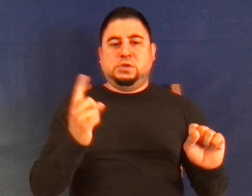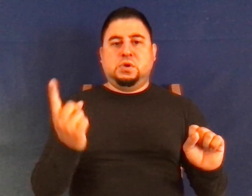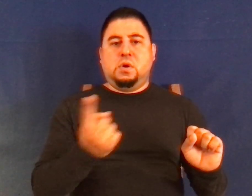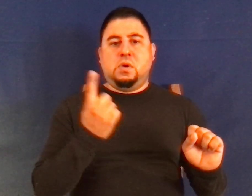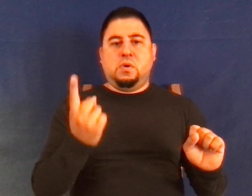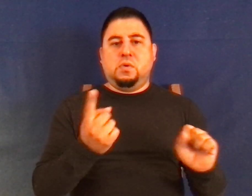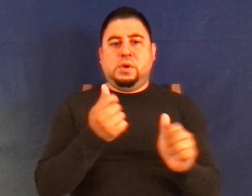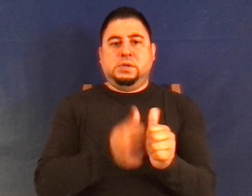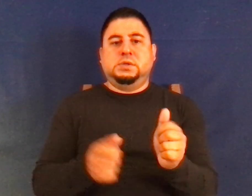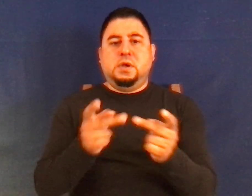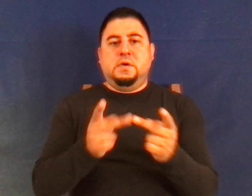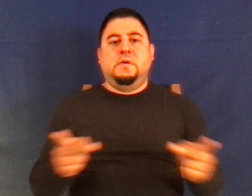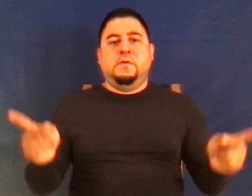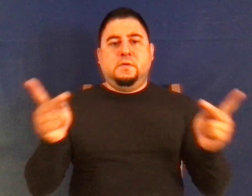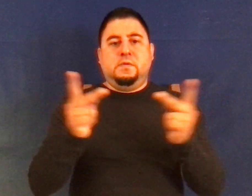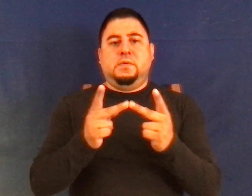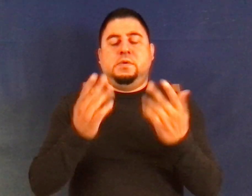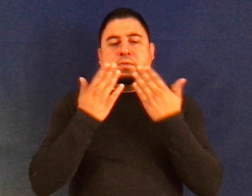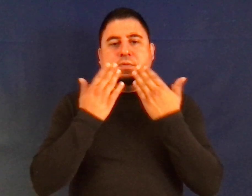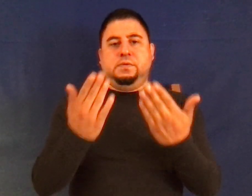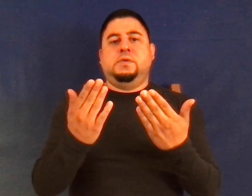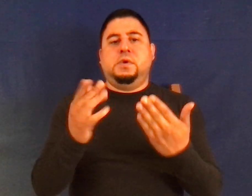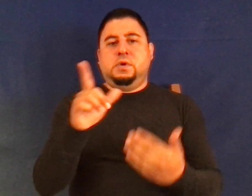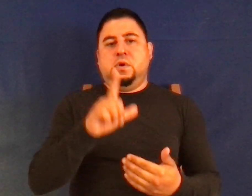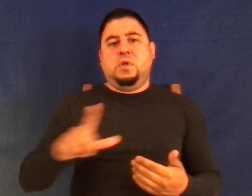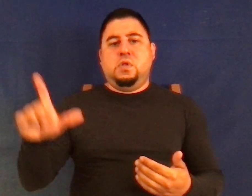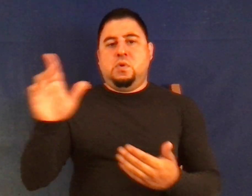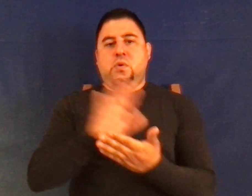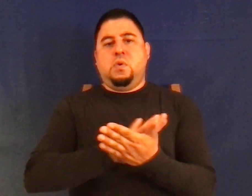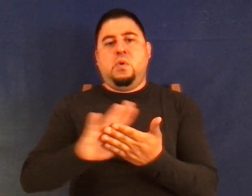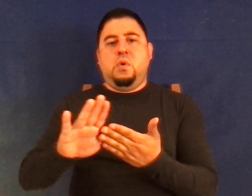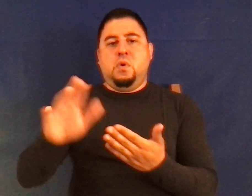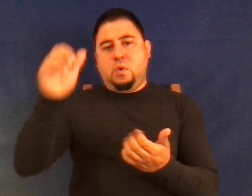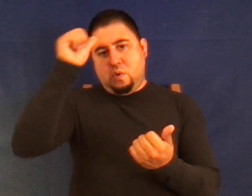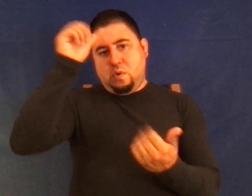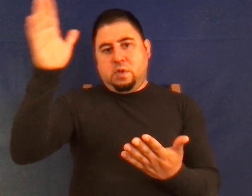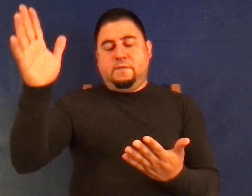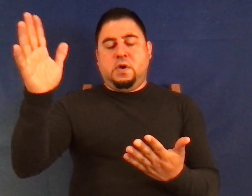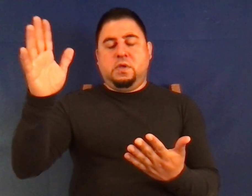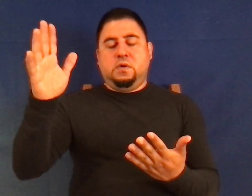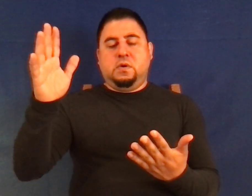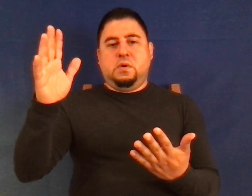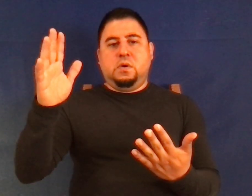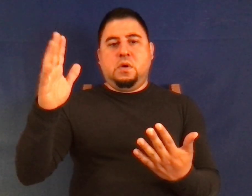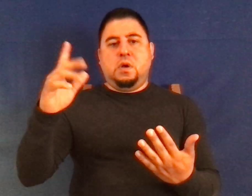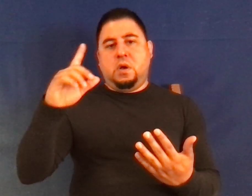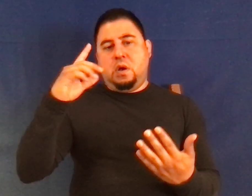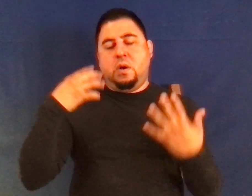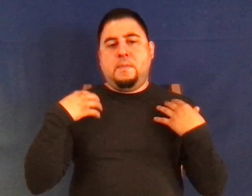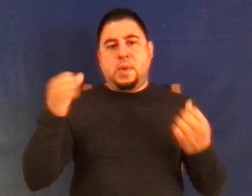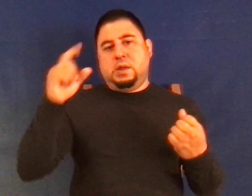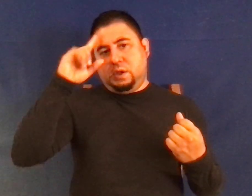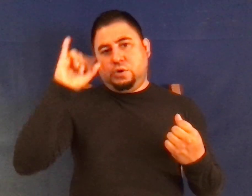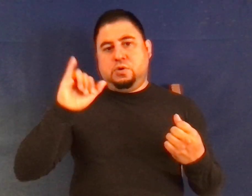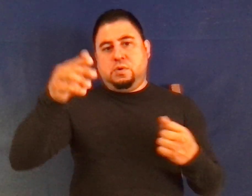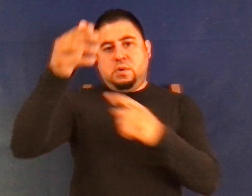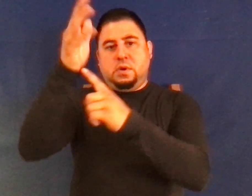salvation, always and everywhere to give you thanks, Lord, Holy Father, Almighty and Eternal God.